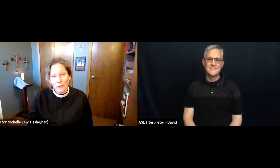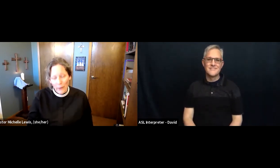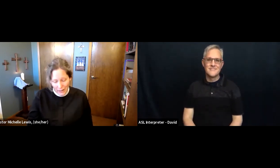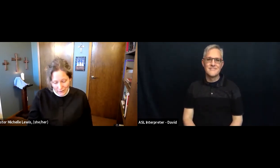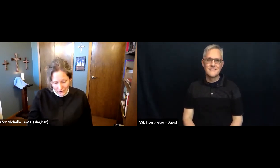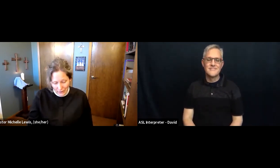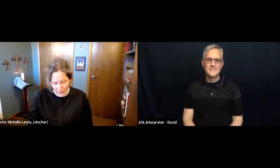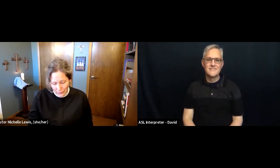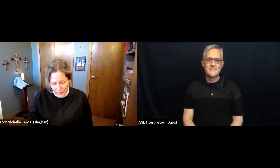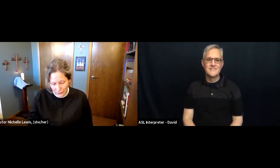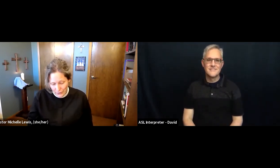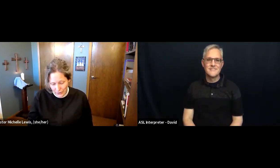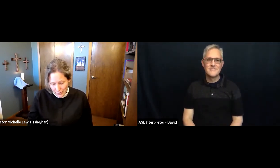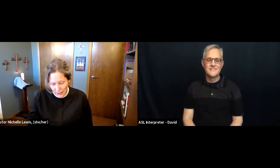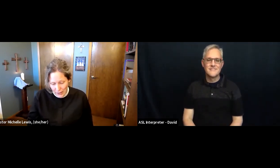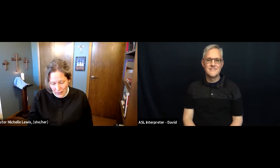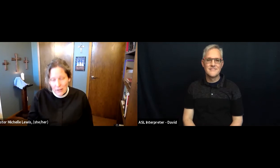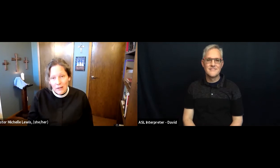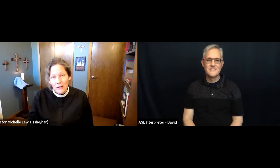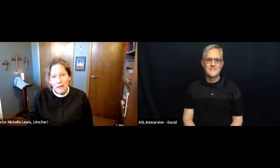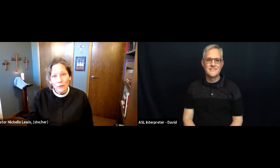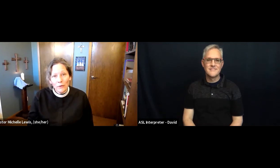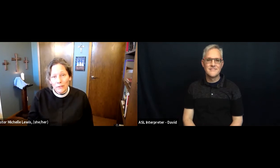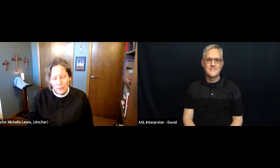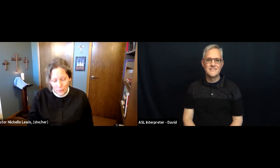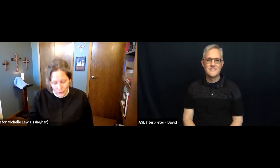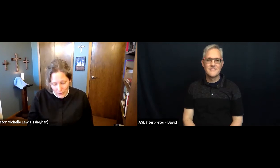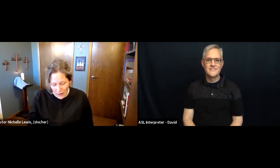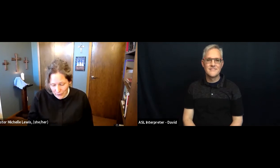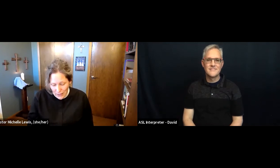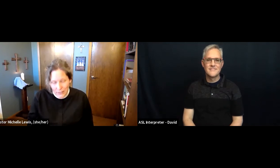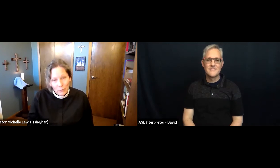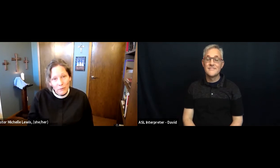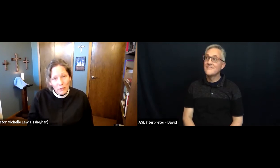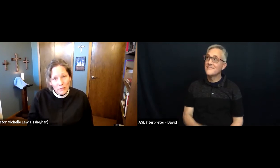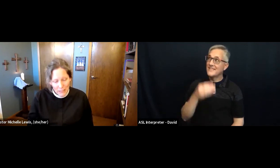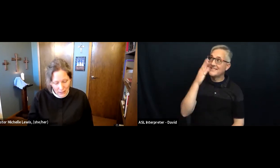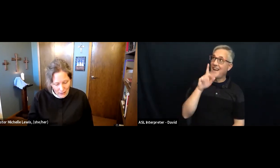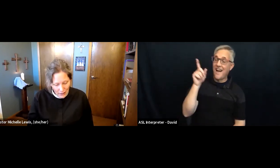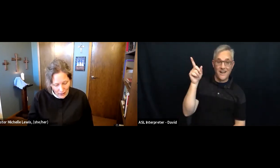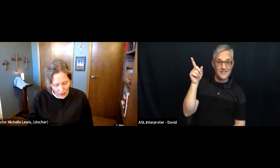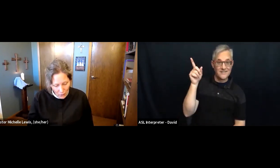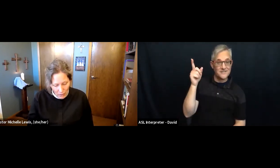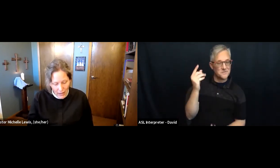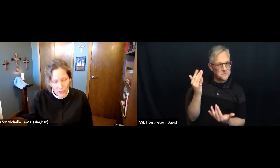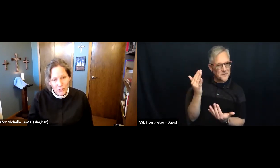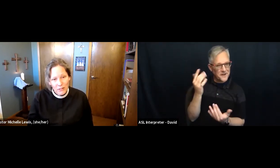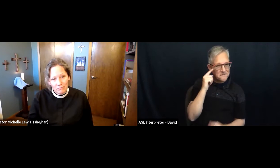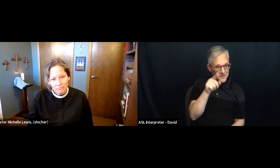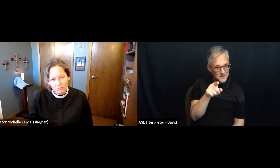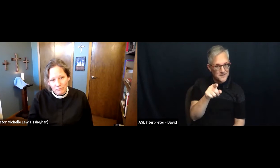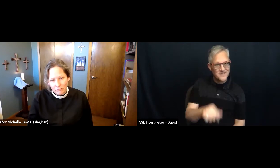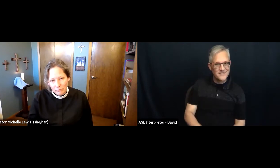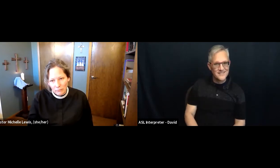God is awaiting our return in order to surround us with mercy and